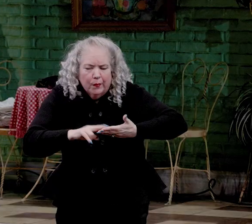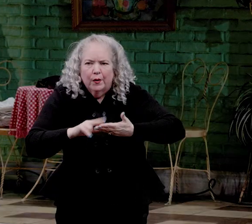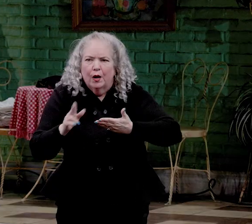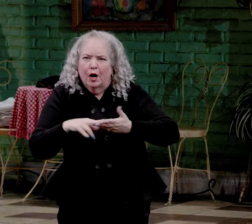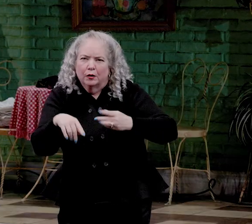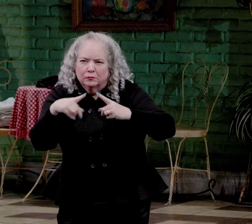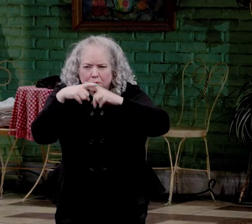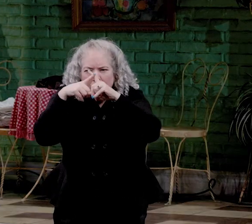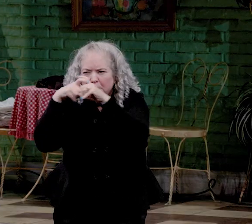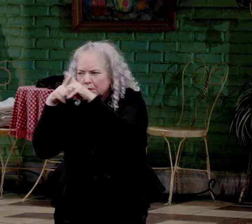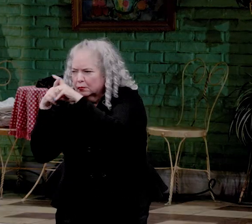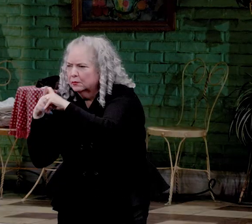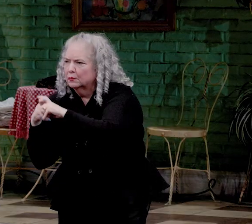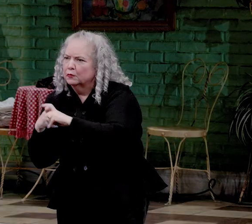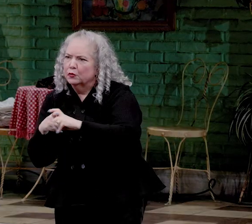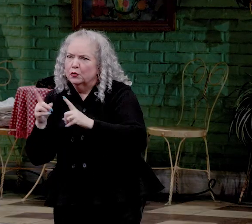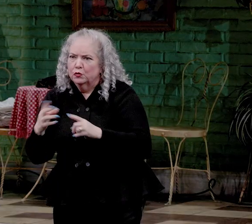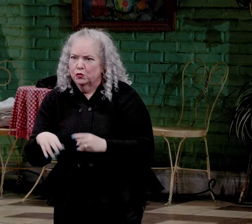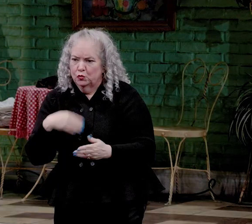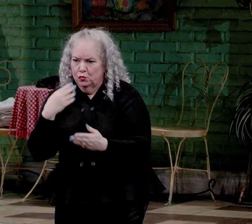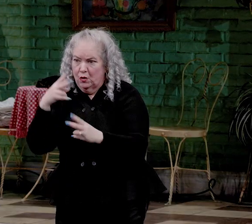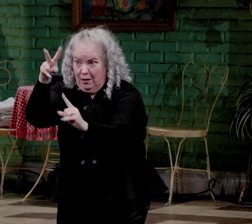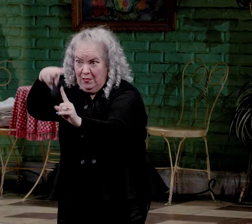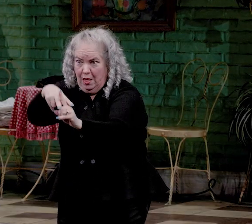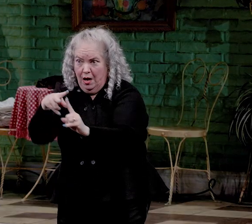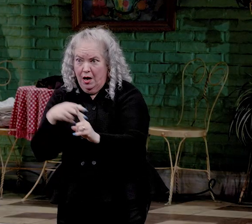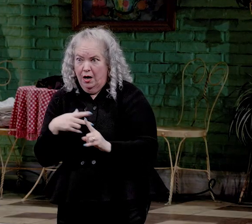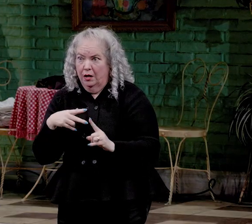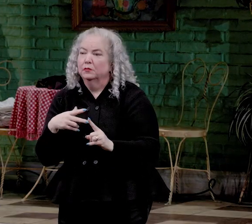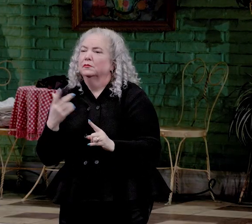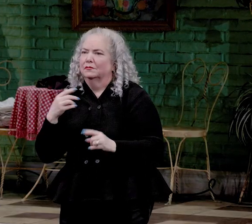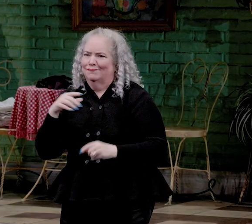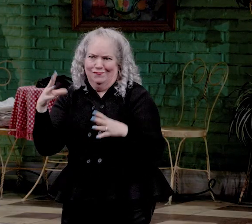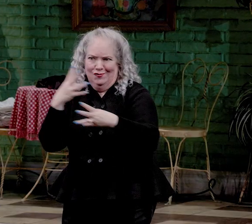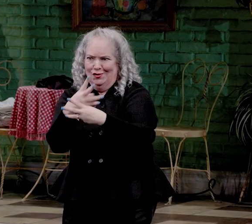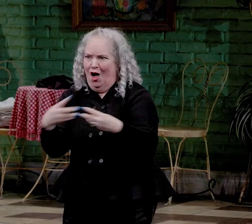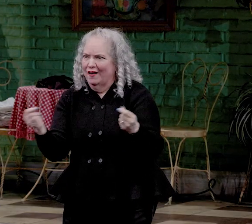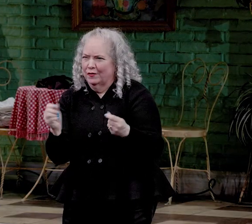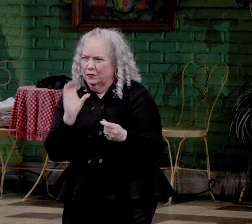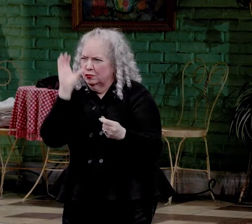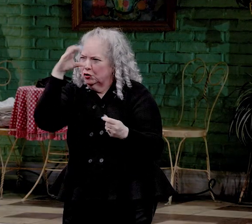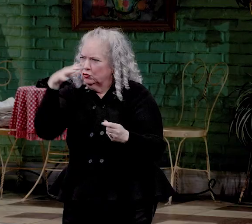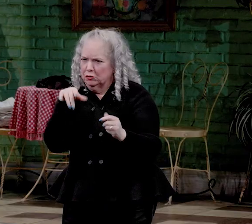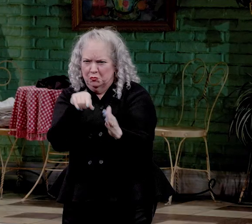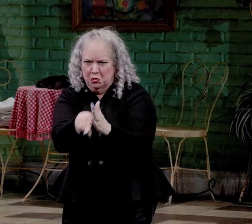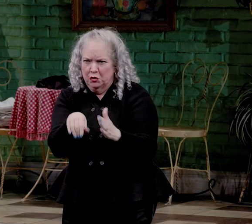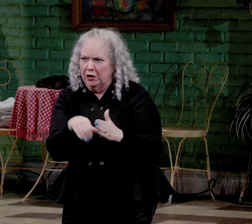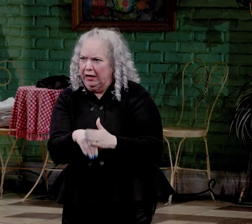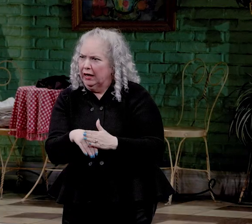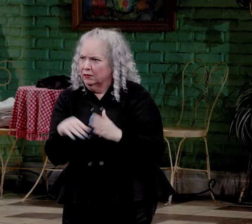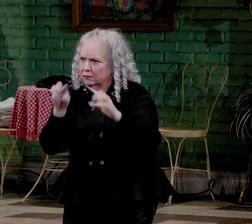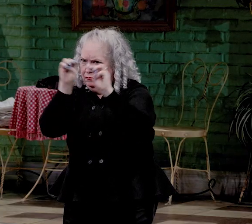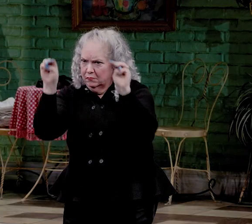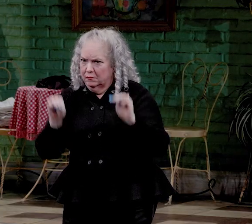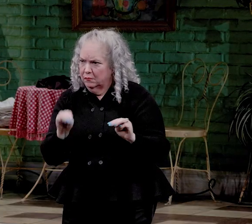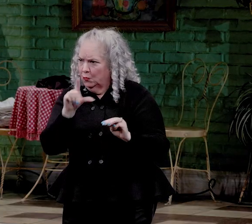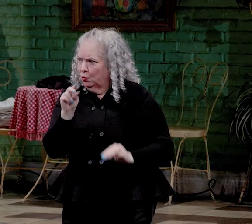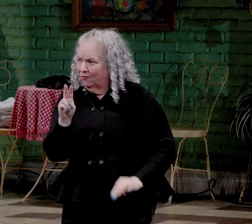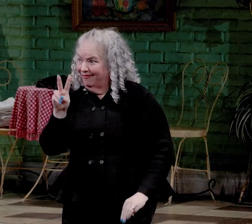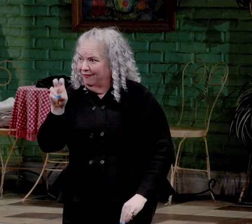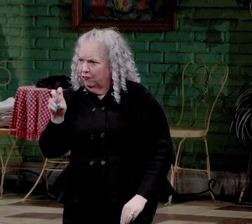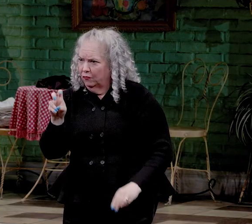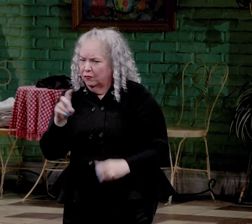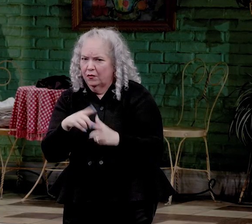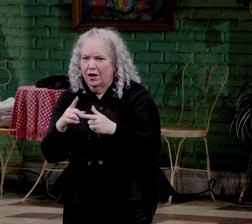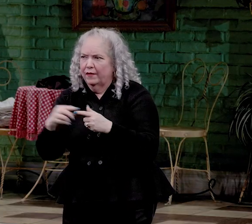and symbology to bear, solving a mysterious murder at the Louvre, only to discover he himself